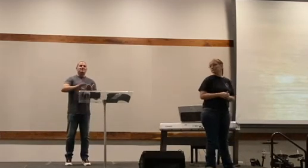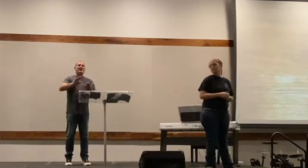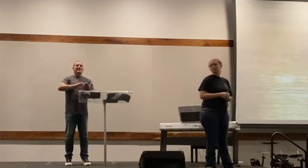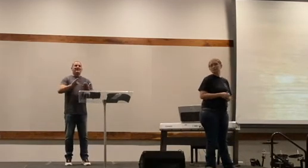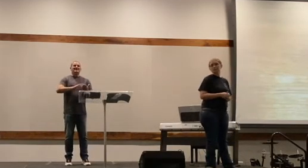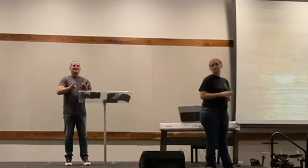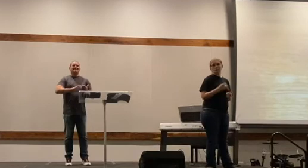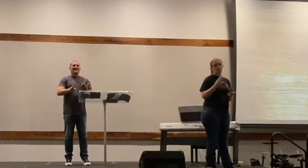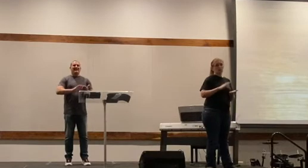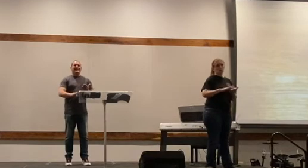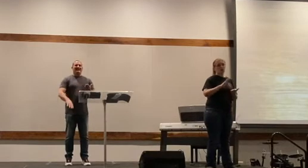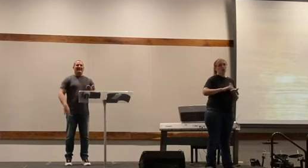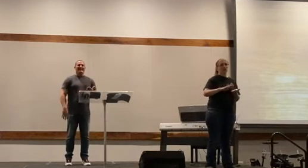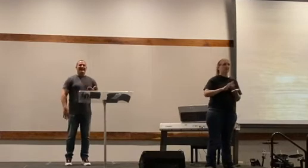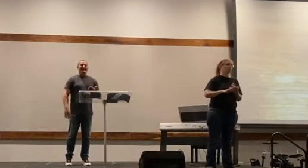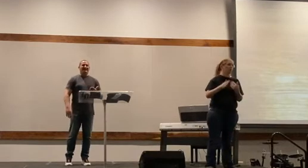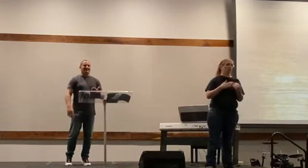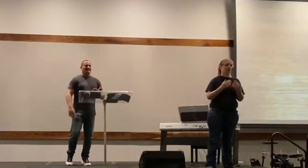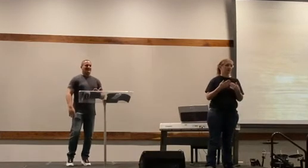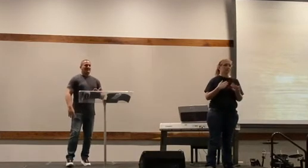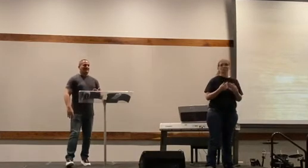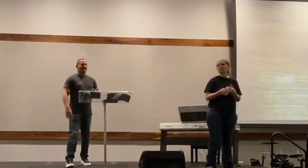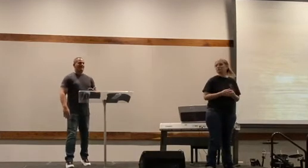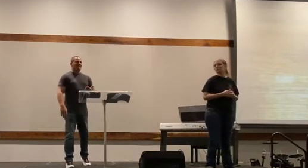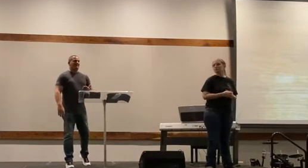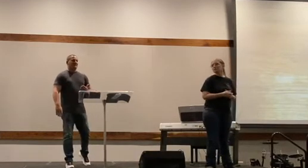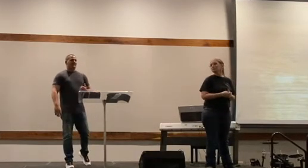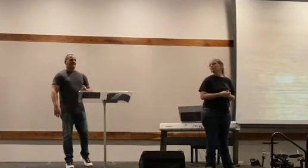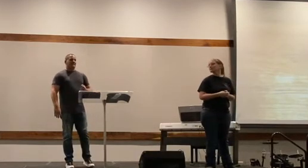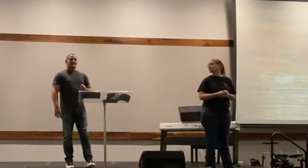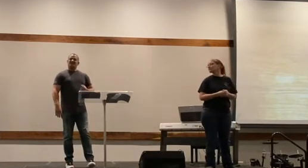Or denarius, let's go that way, okay?